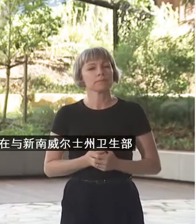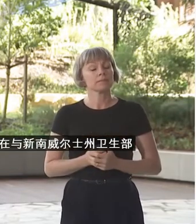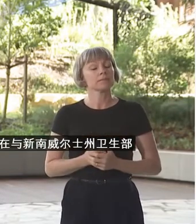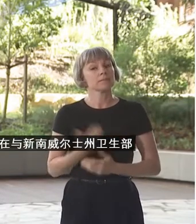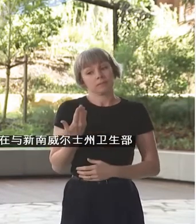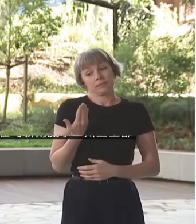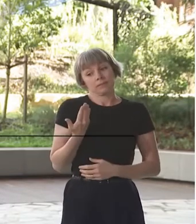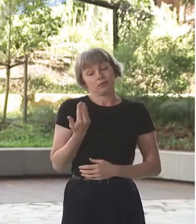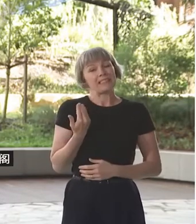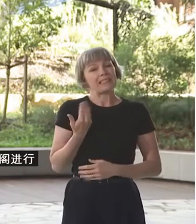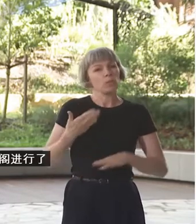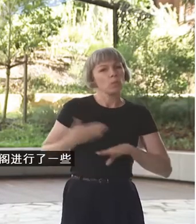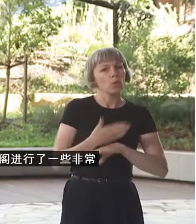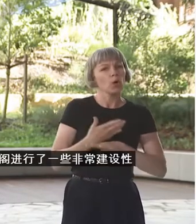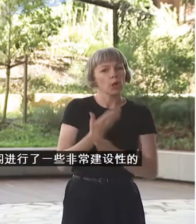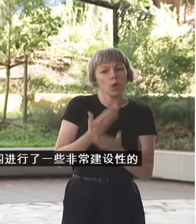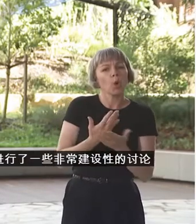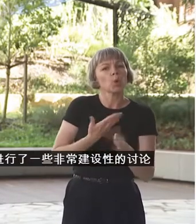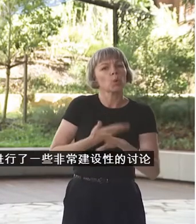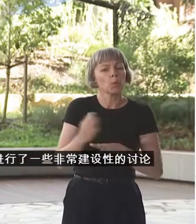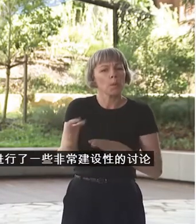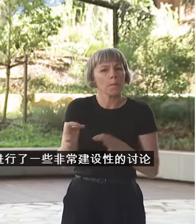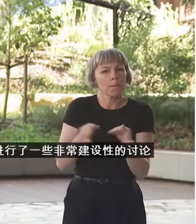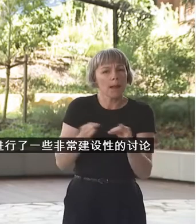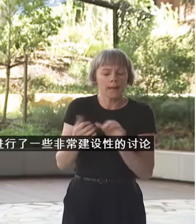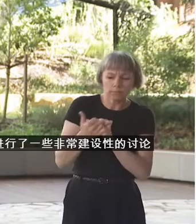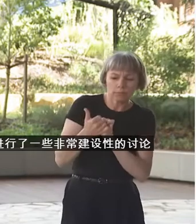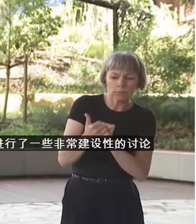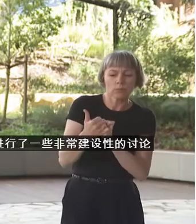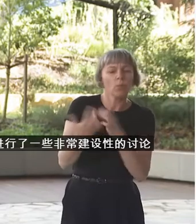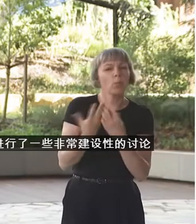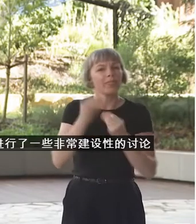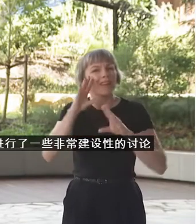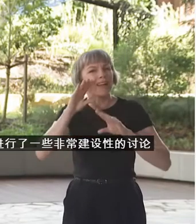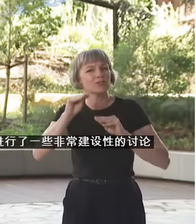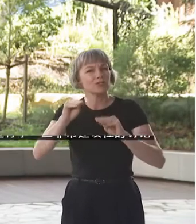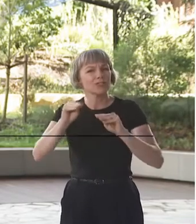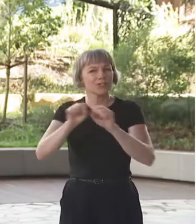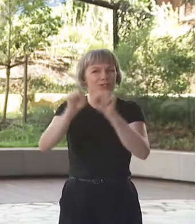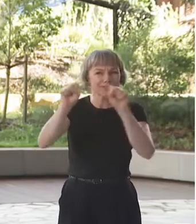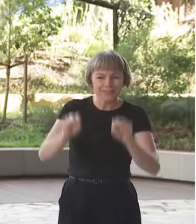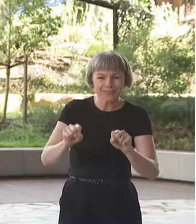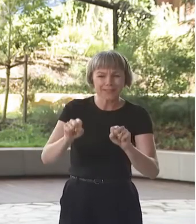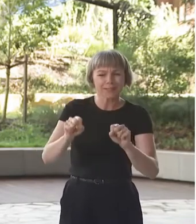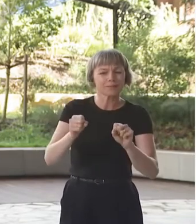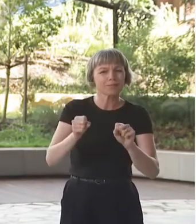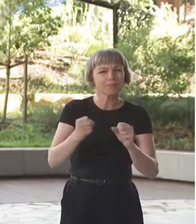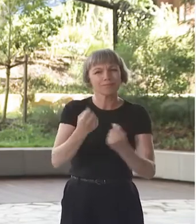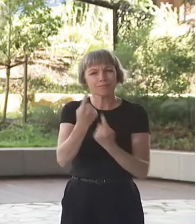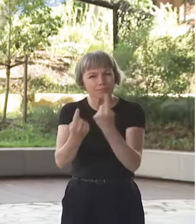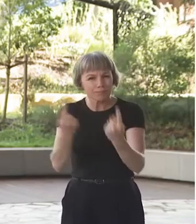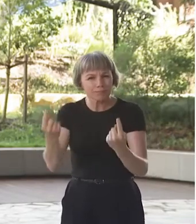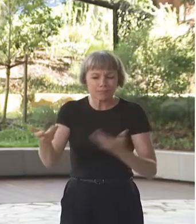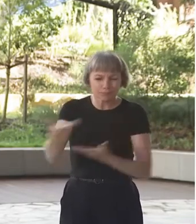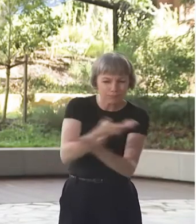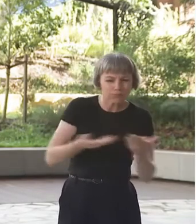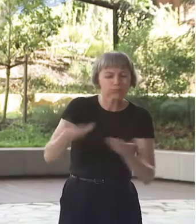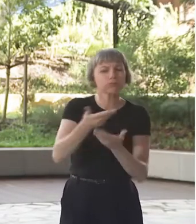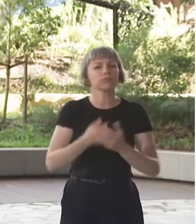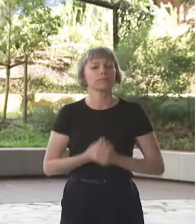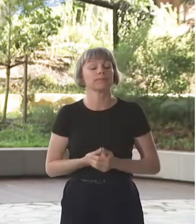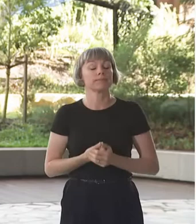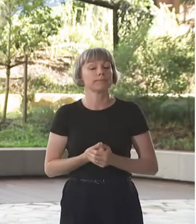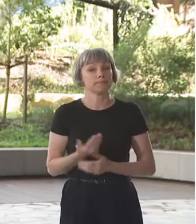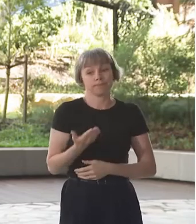Education. We had some very constructive discussions yesterday at National Cabinet. Every state and territory agreed to